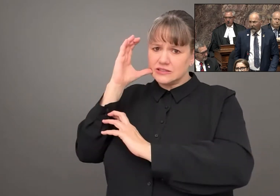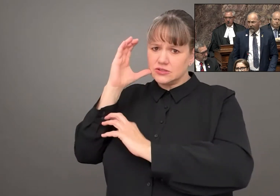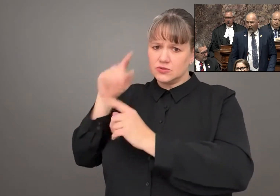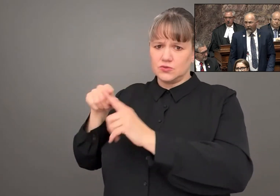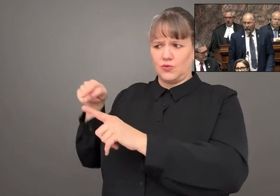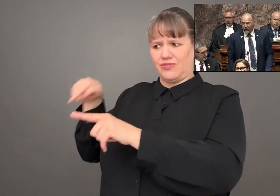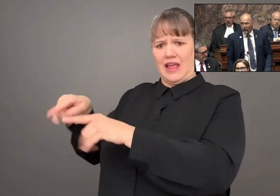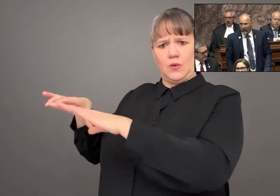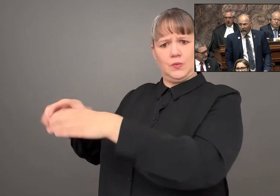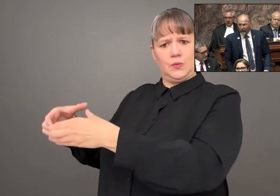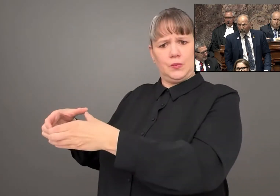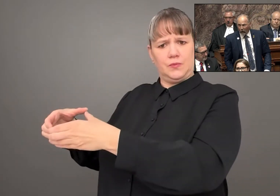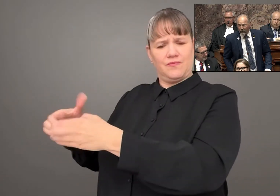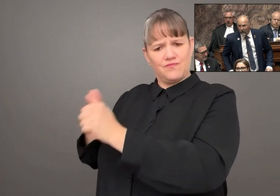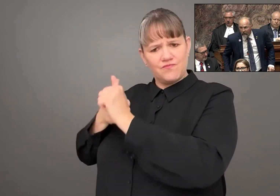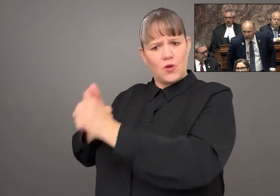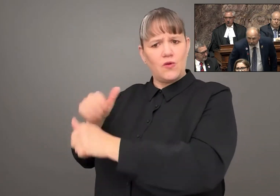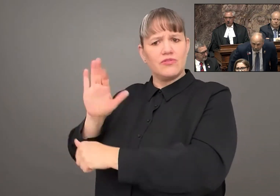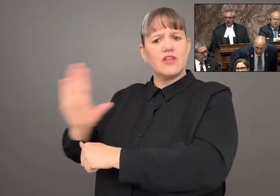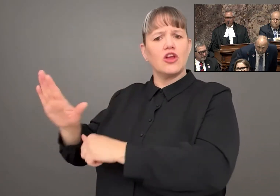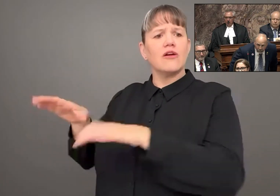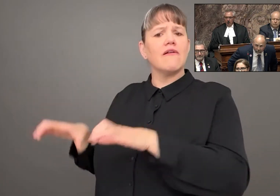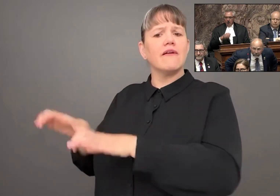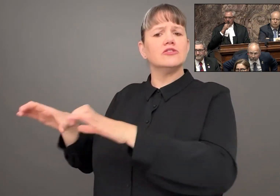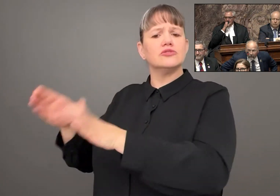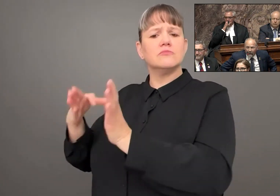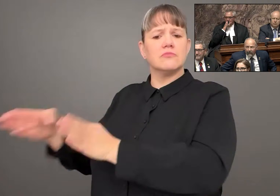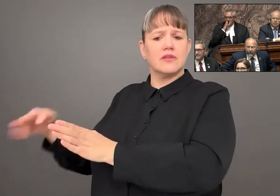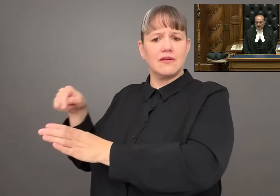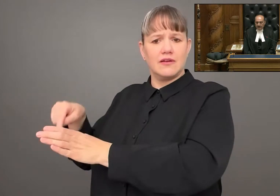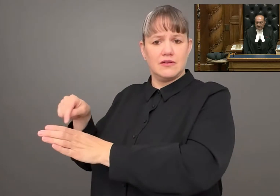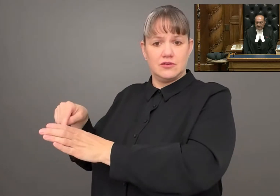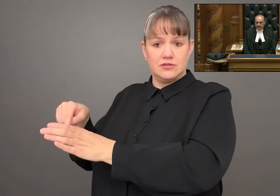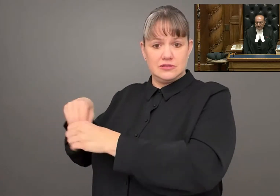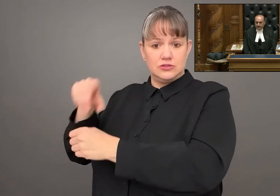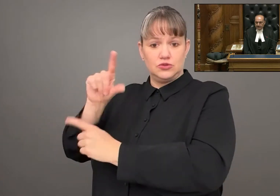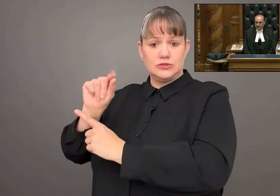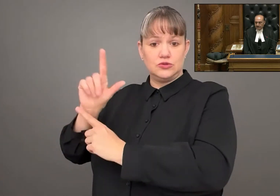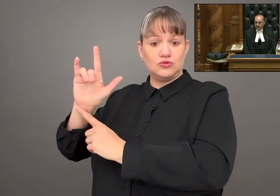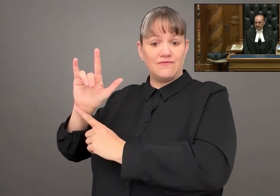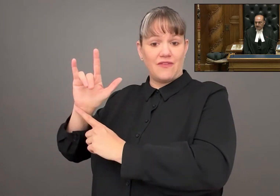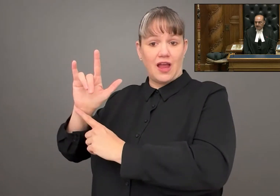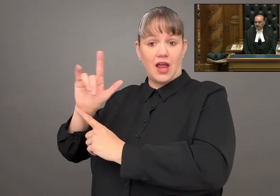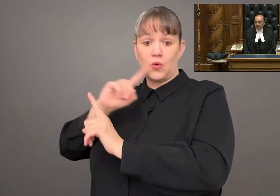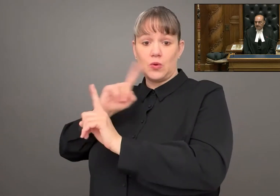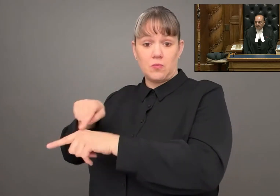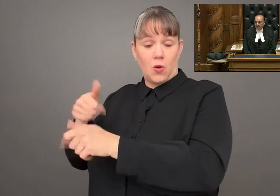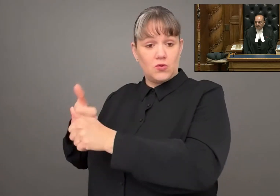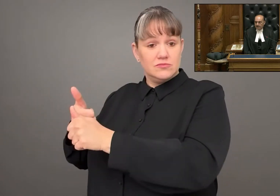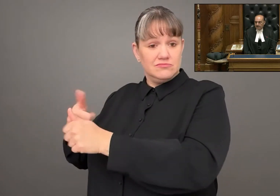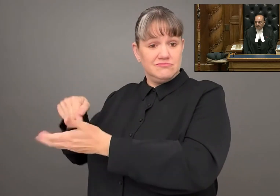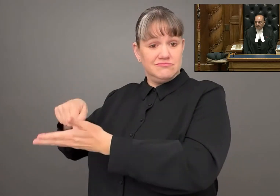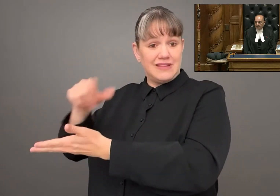April 2025 report. Minister. Mr. Speaker,